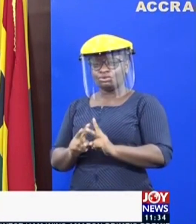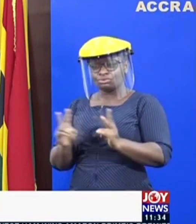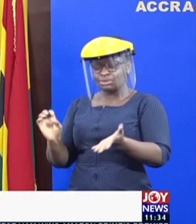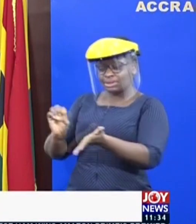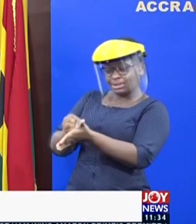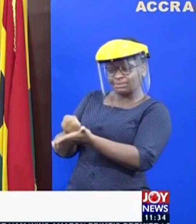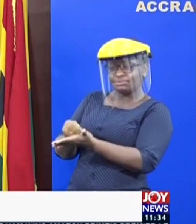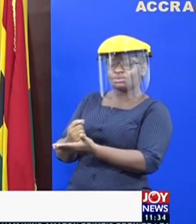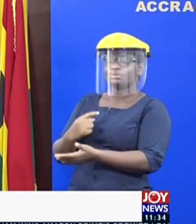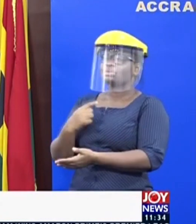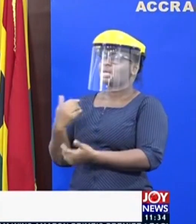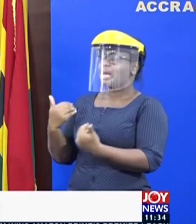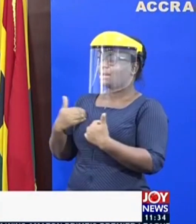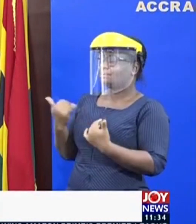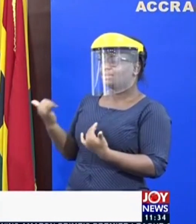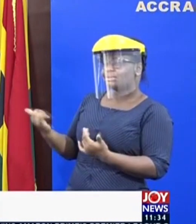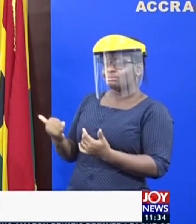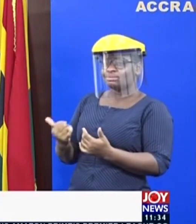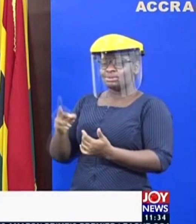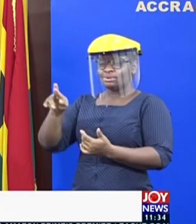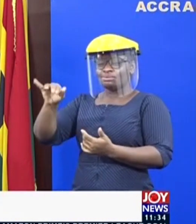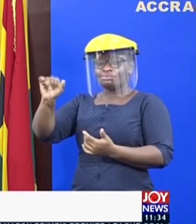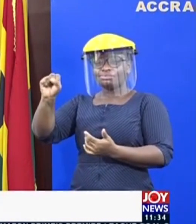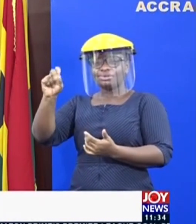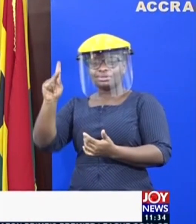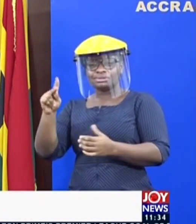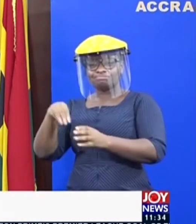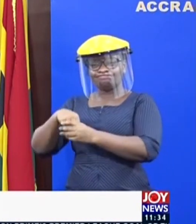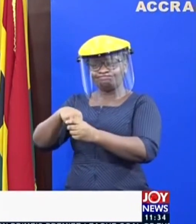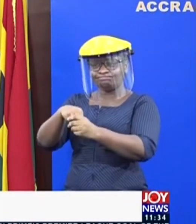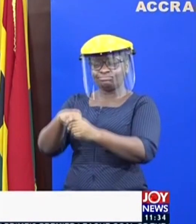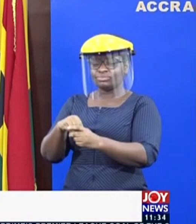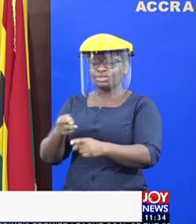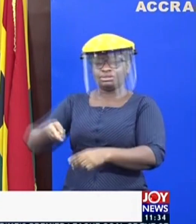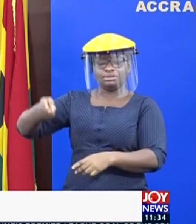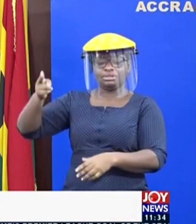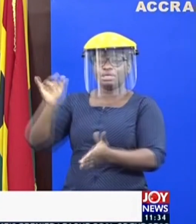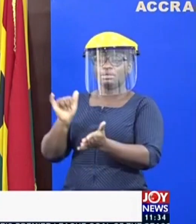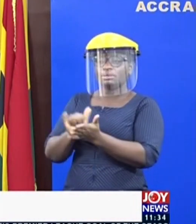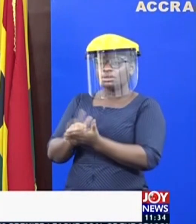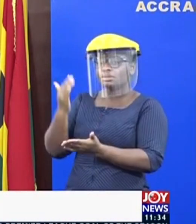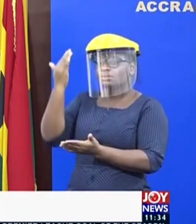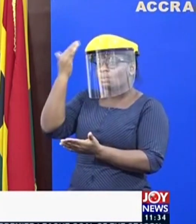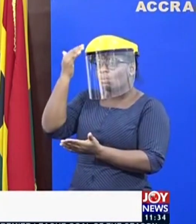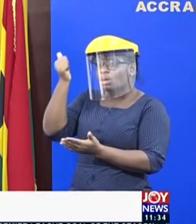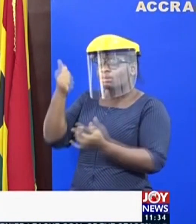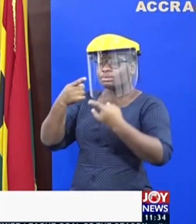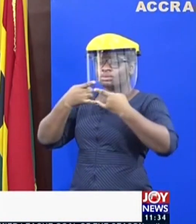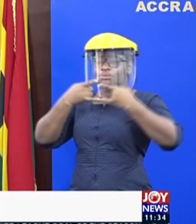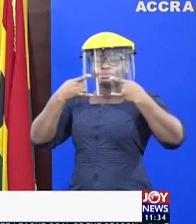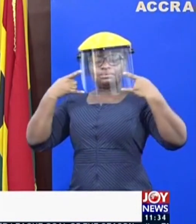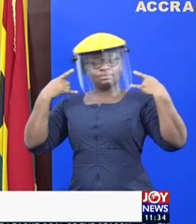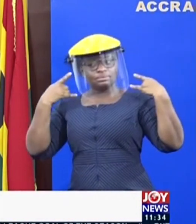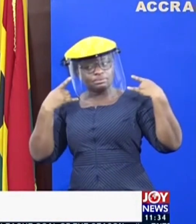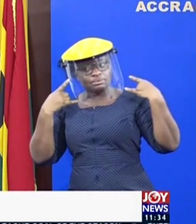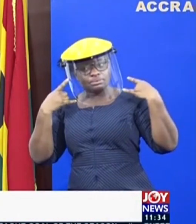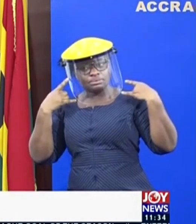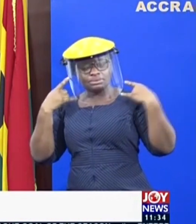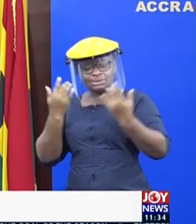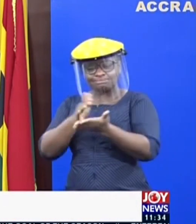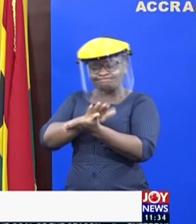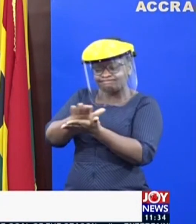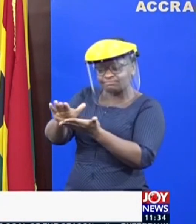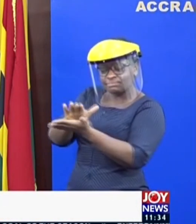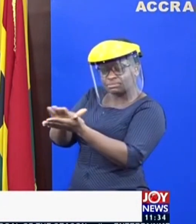we have here doesn't show that the risk of transfer in a car is there. So that's why with the wearing of masks and the cleaning